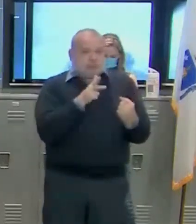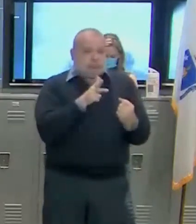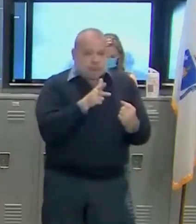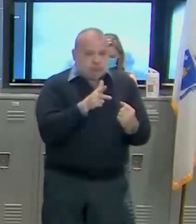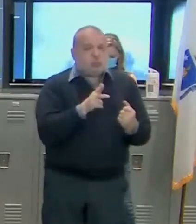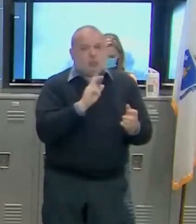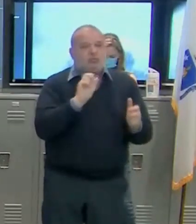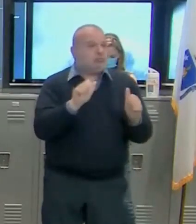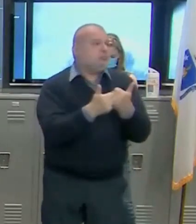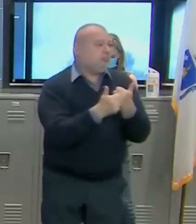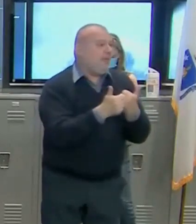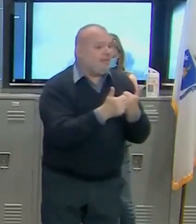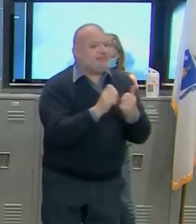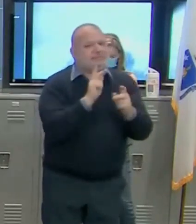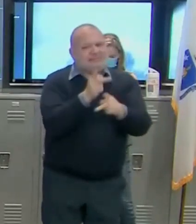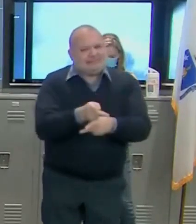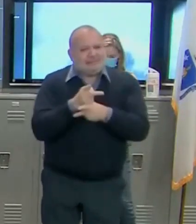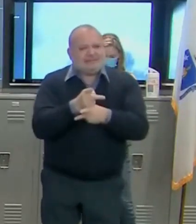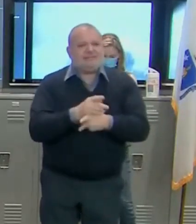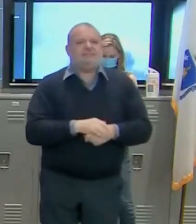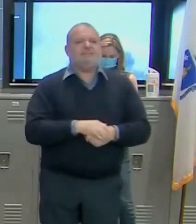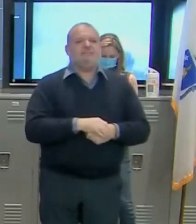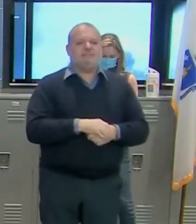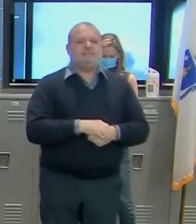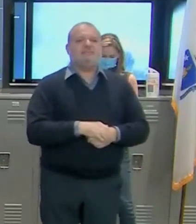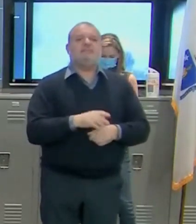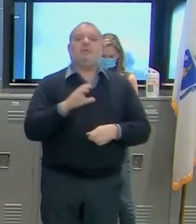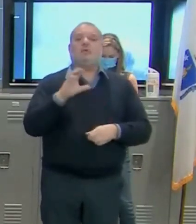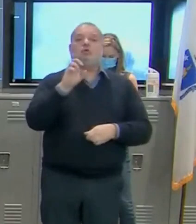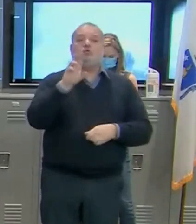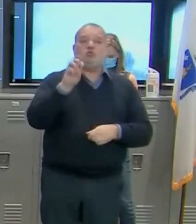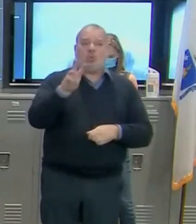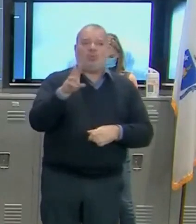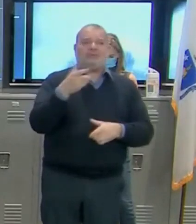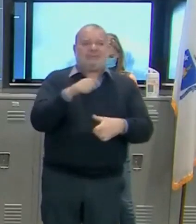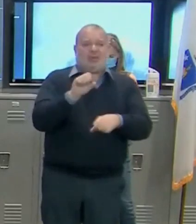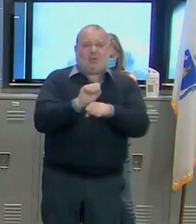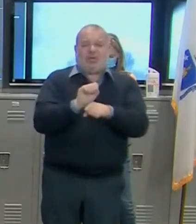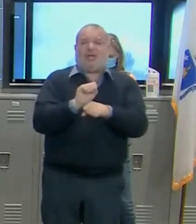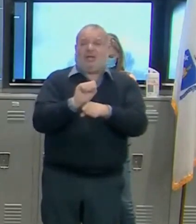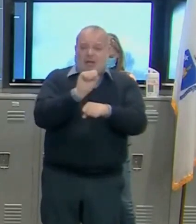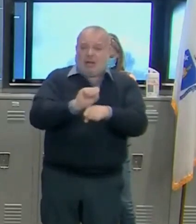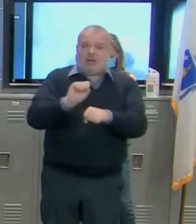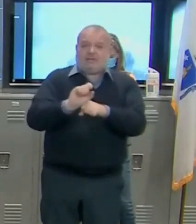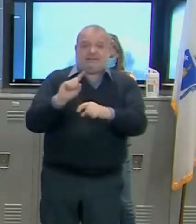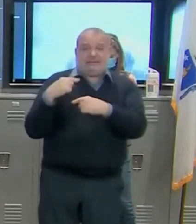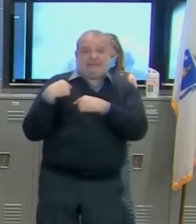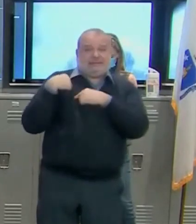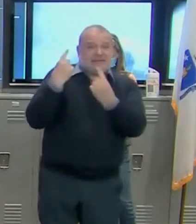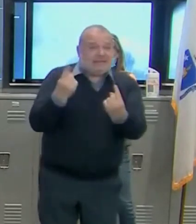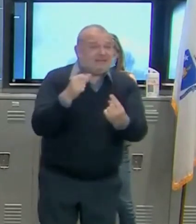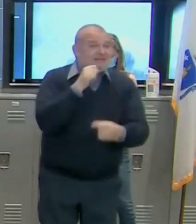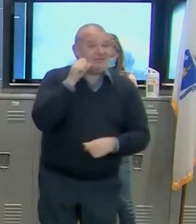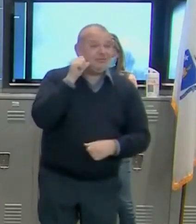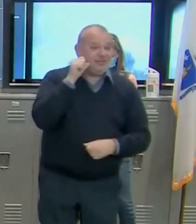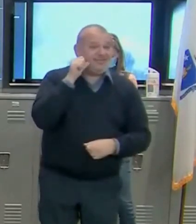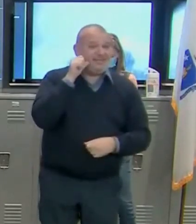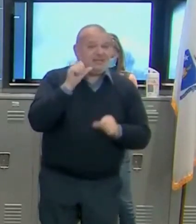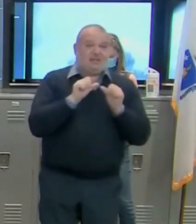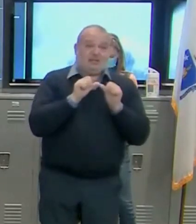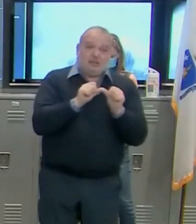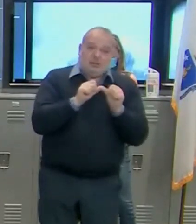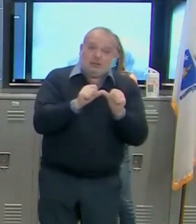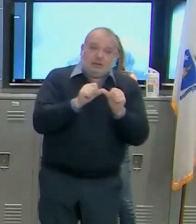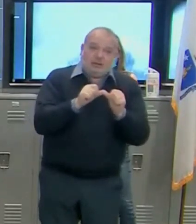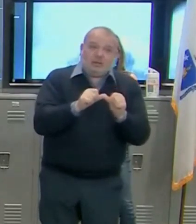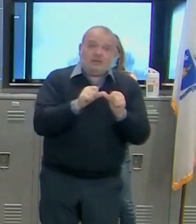ice operations have been on the job since last night. And because tonight, strong winds will continue to move the snow around, they